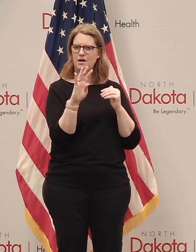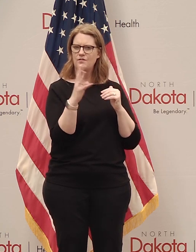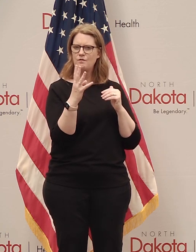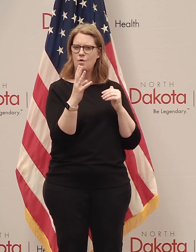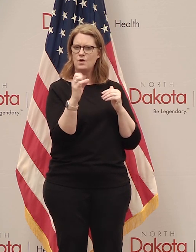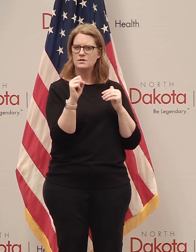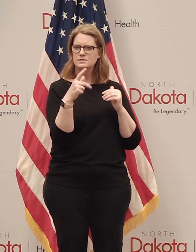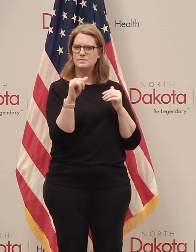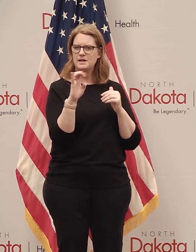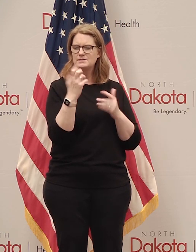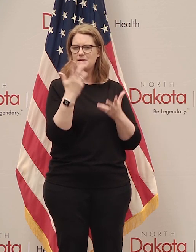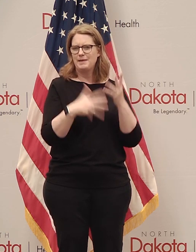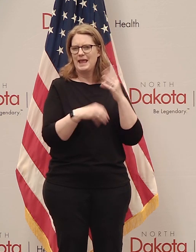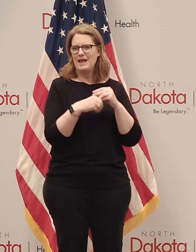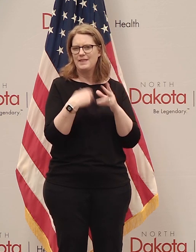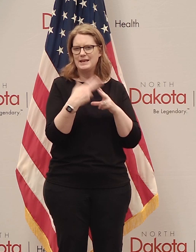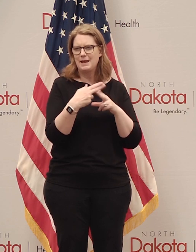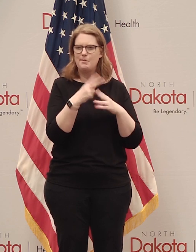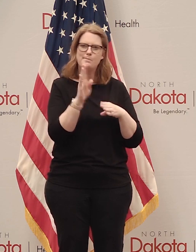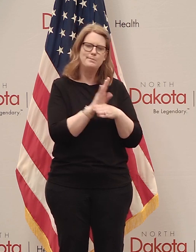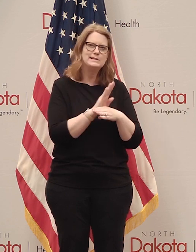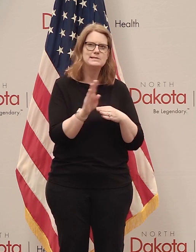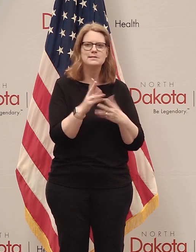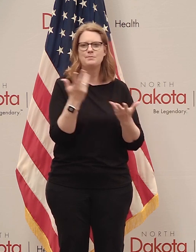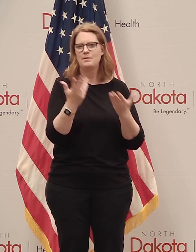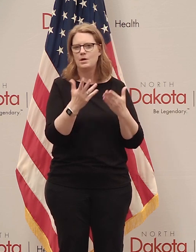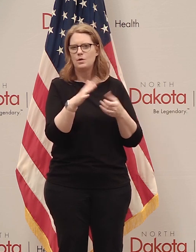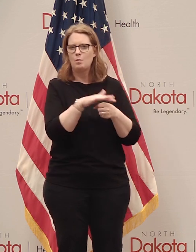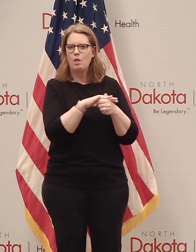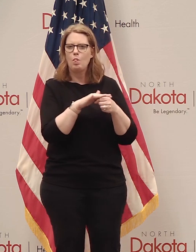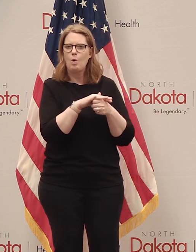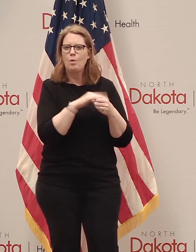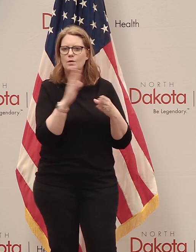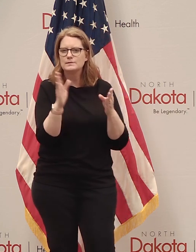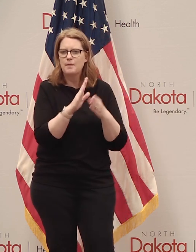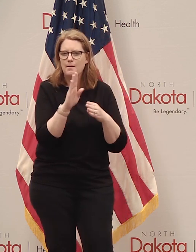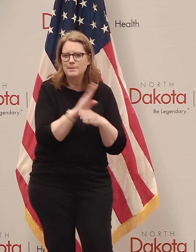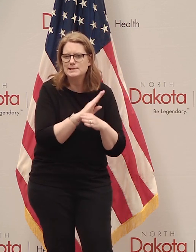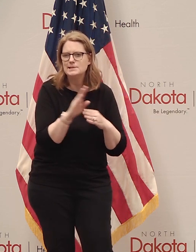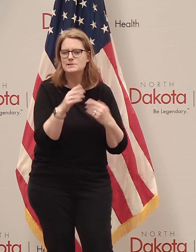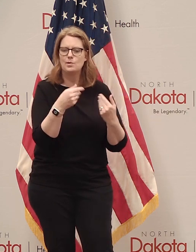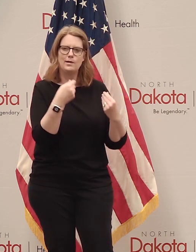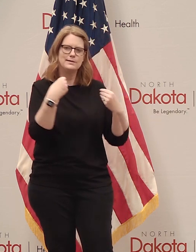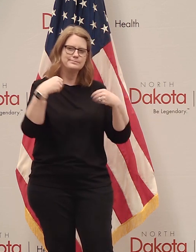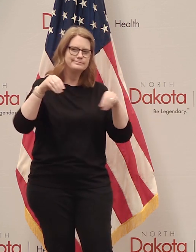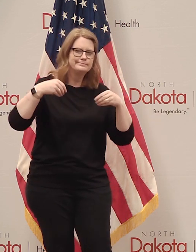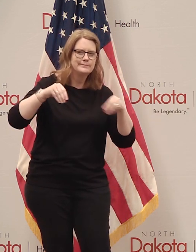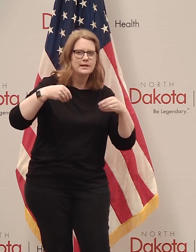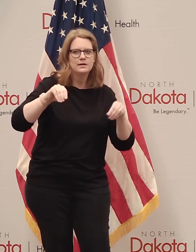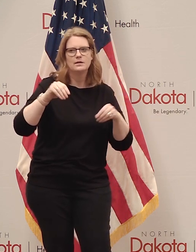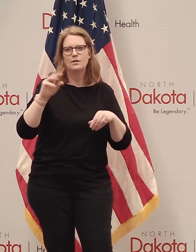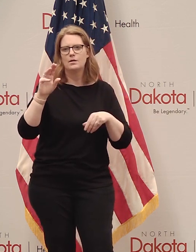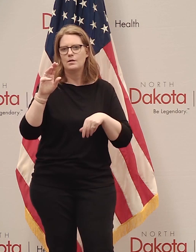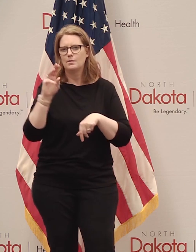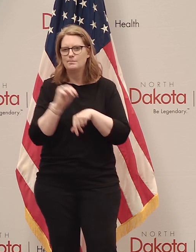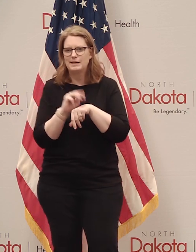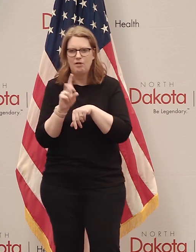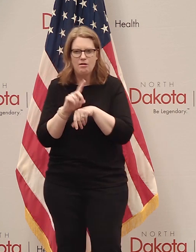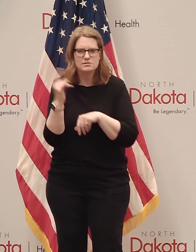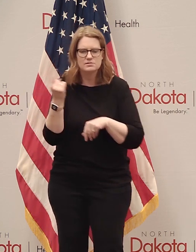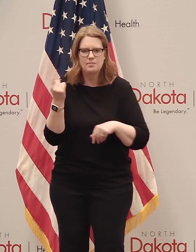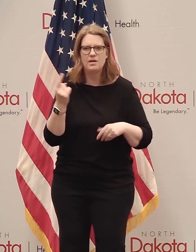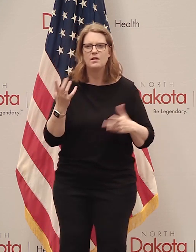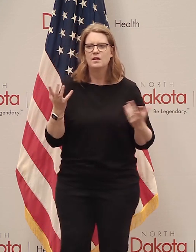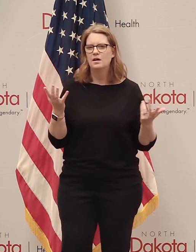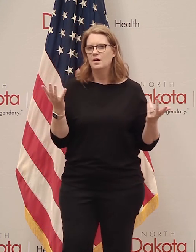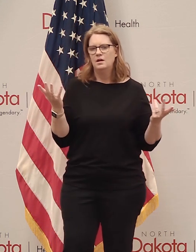name of their business so that you might know, say, where a local small business is, a retail shop, or a McDonald's.